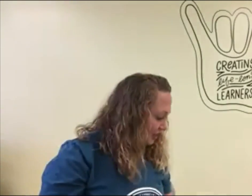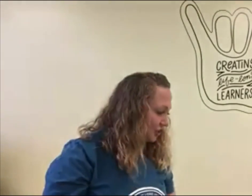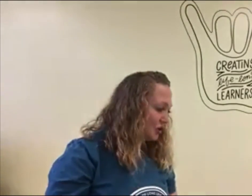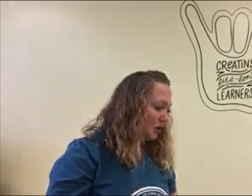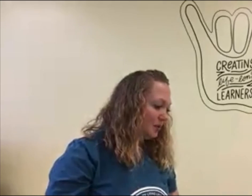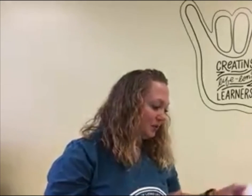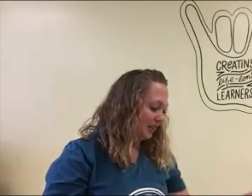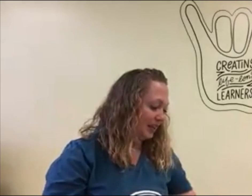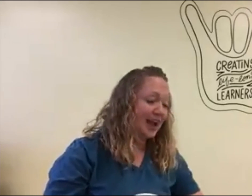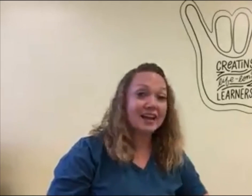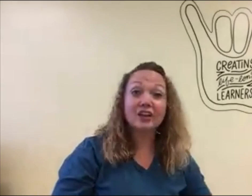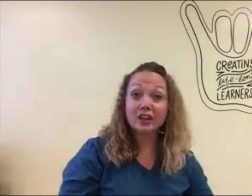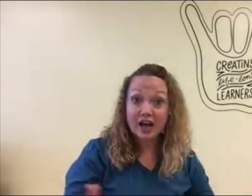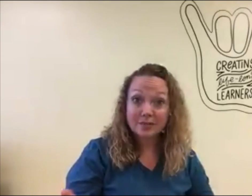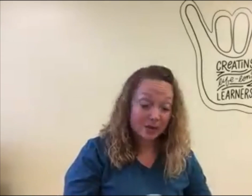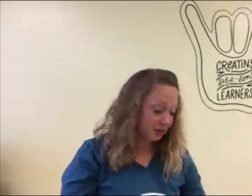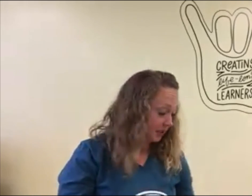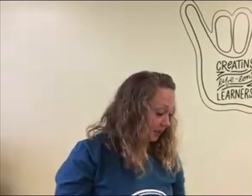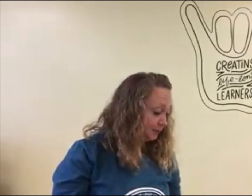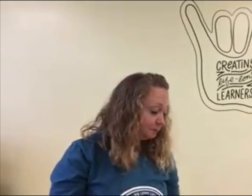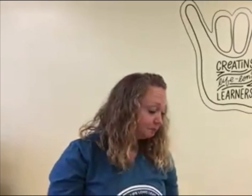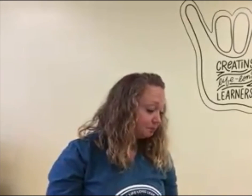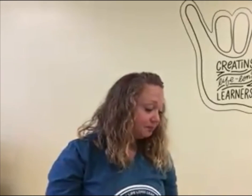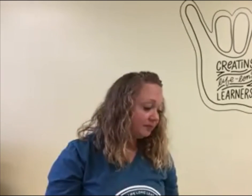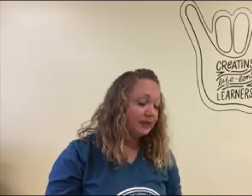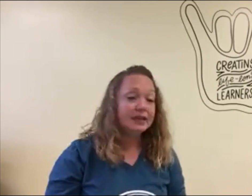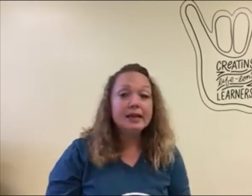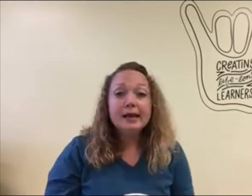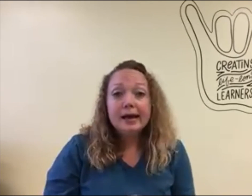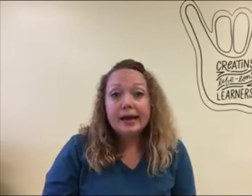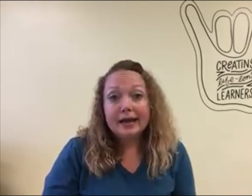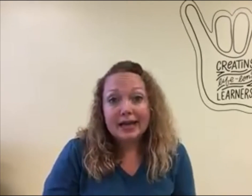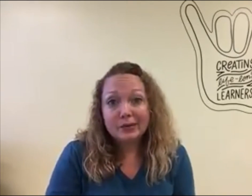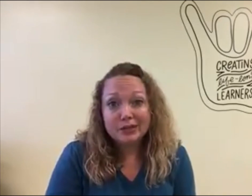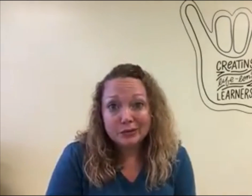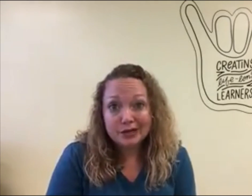did. I had a lot of bubbles here and I kind of wish you were here to help me pop them.